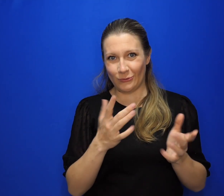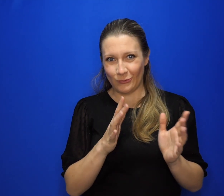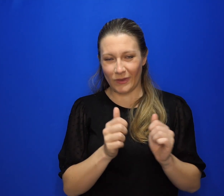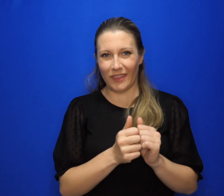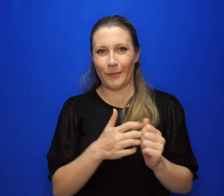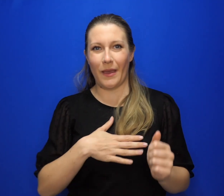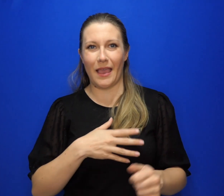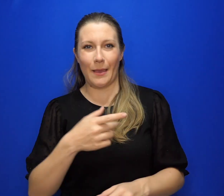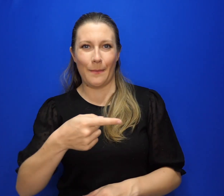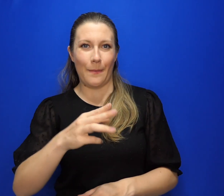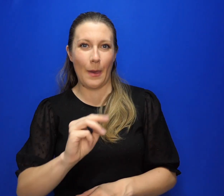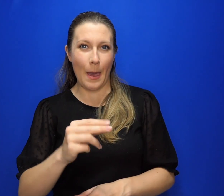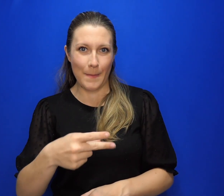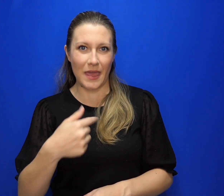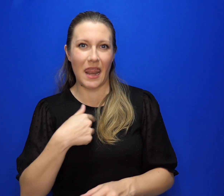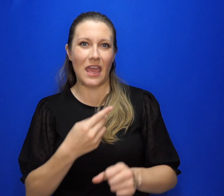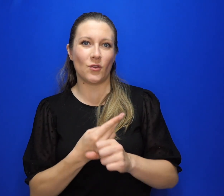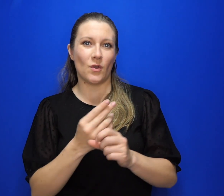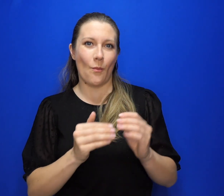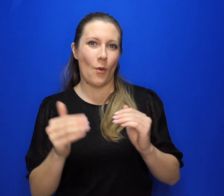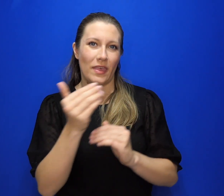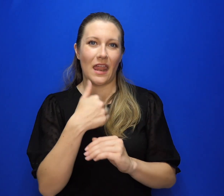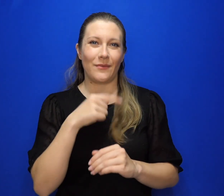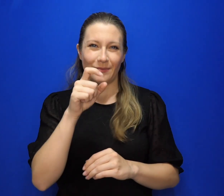I was supposed to take because I was busy doing other things with my